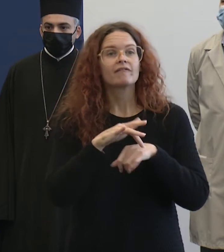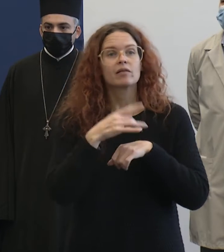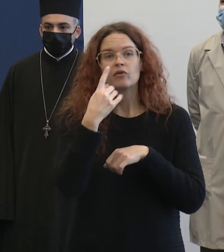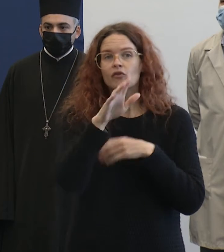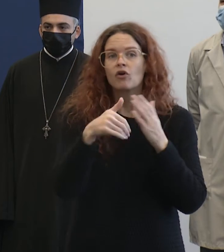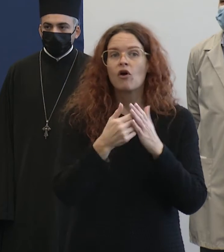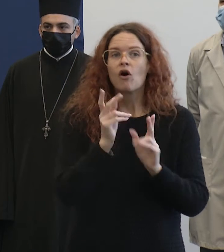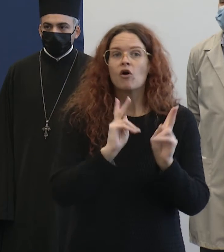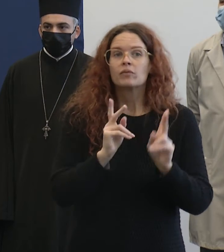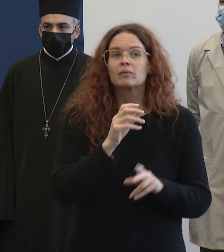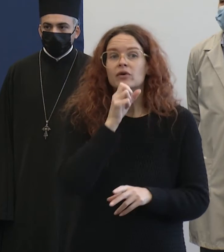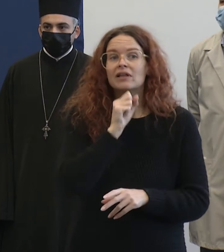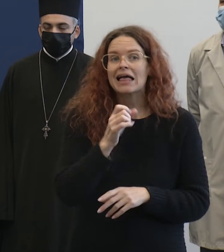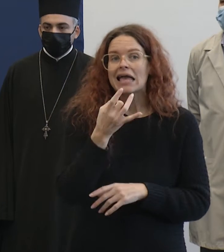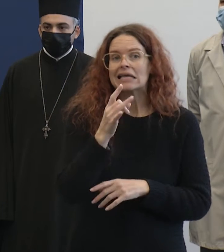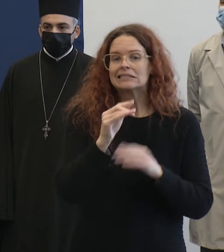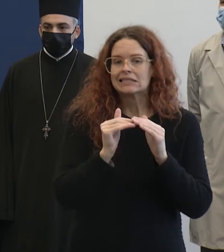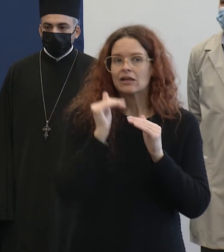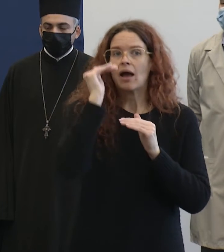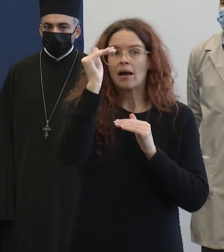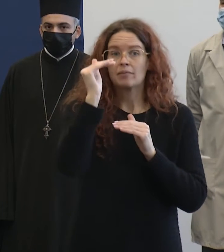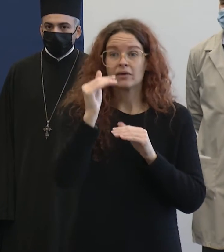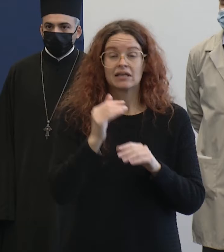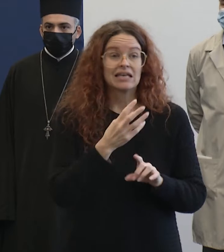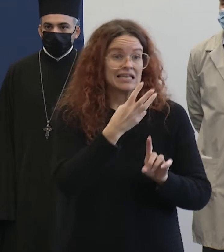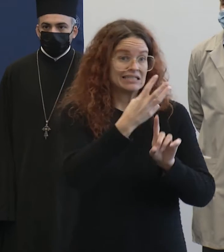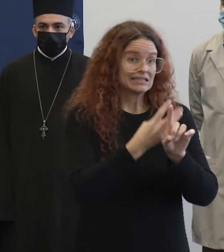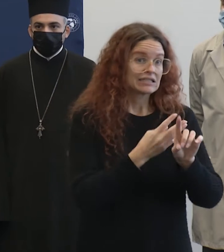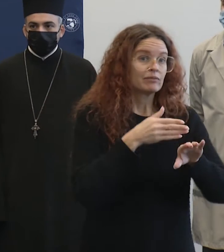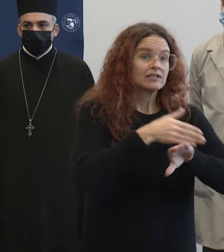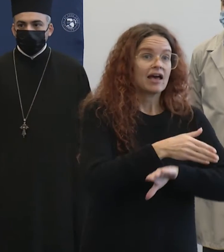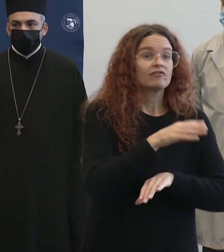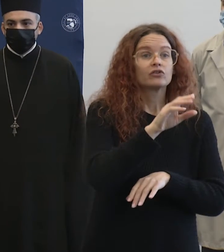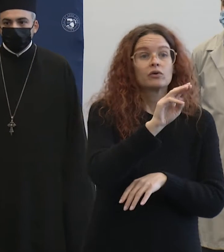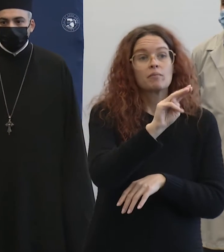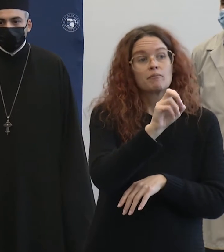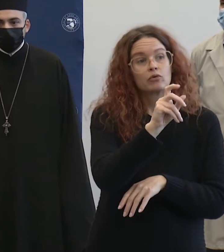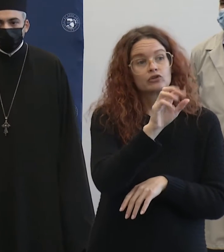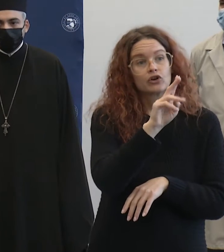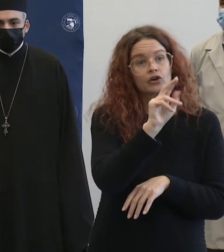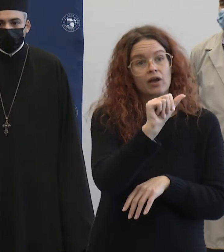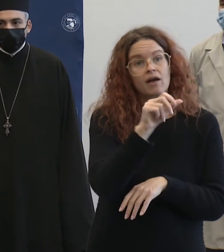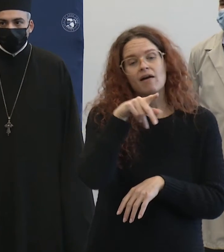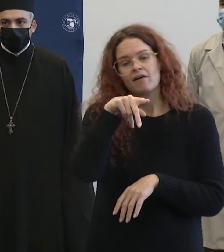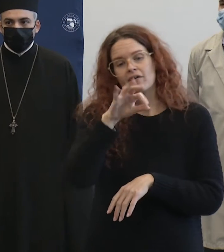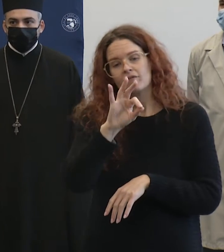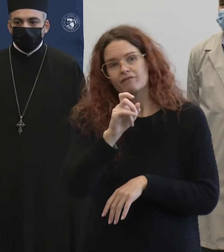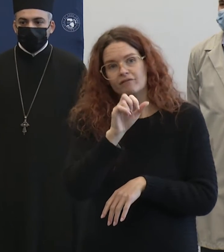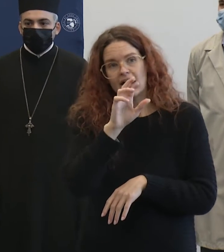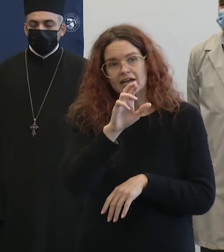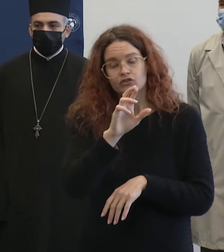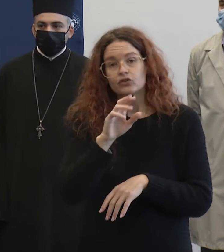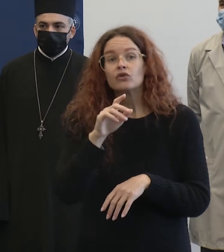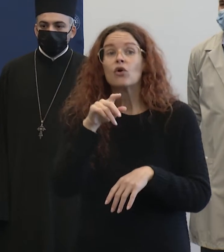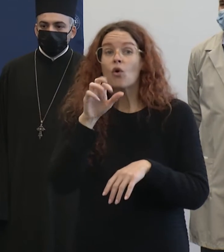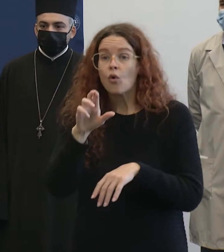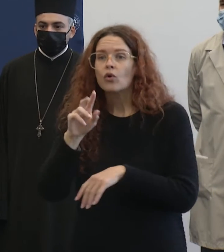old, 6 months after your last Pfizer or Moderna, or 2 months after the Johnson &